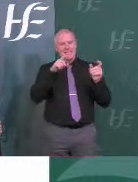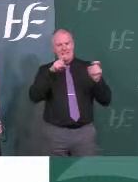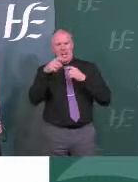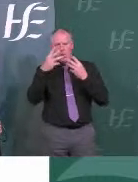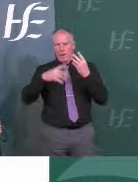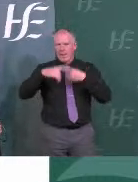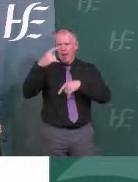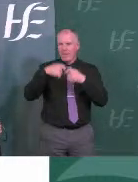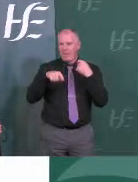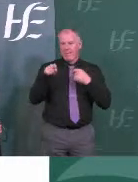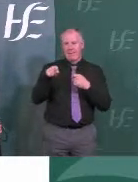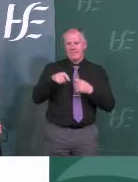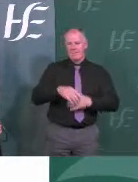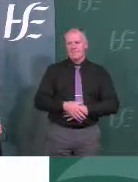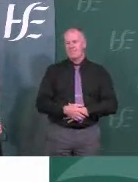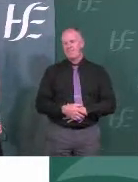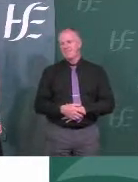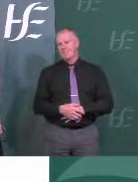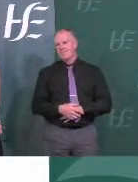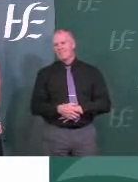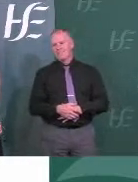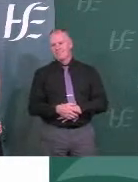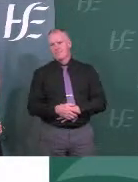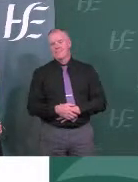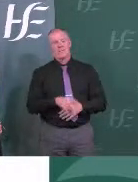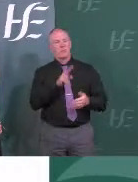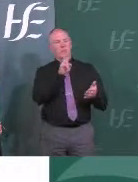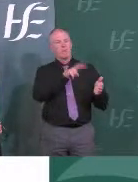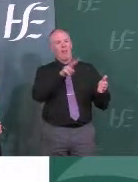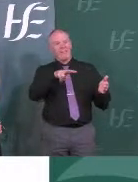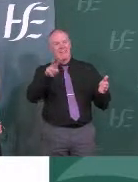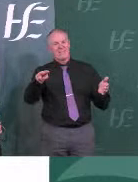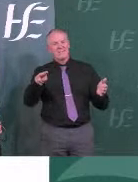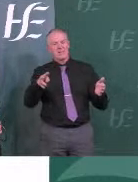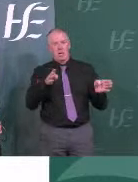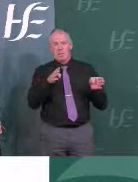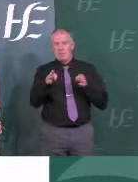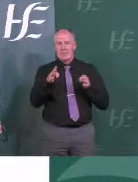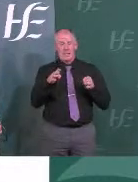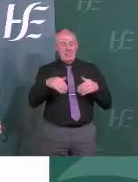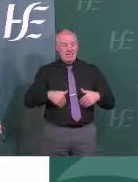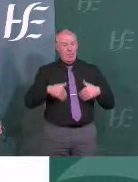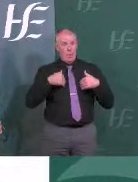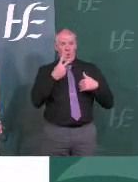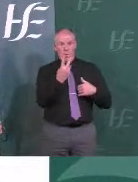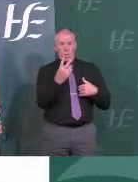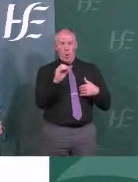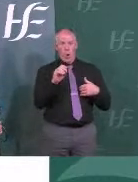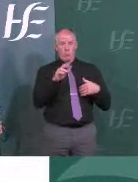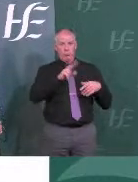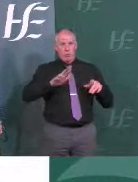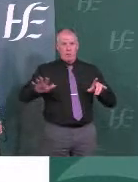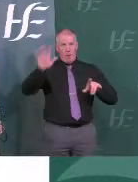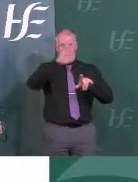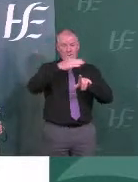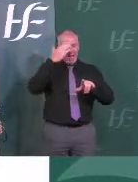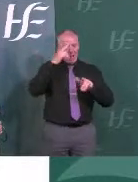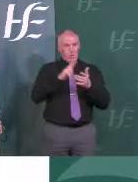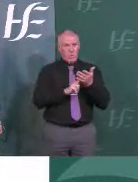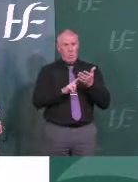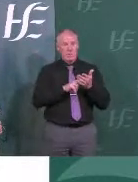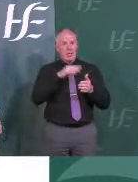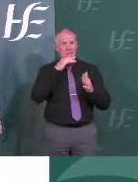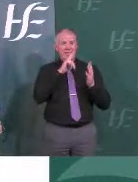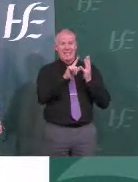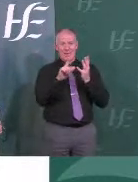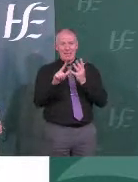that to be higher than it is. In terms of our trolleys, very busy across our system this morning, 200 people on trolleys across the country, and that's